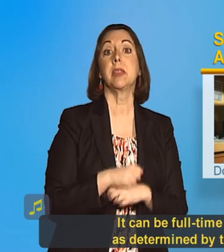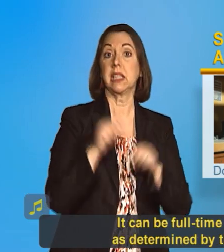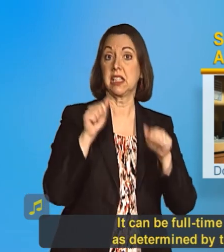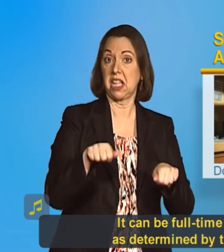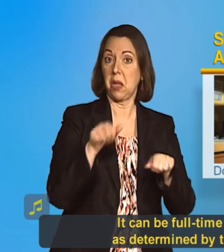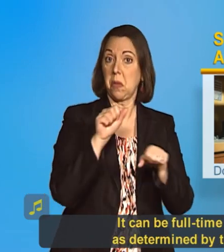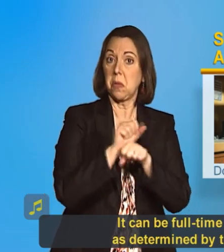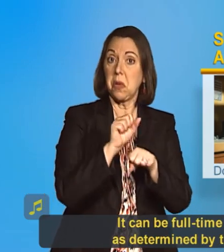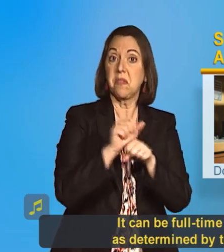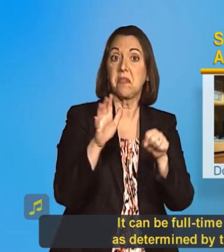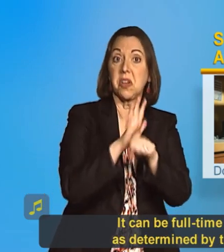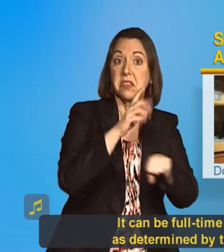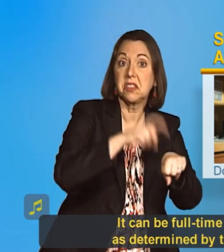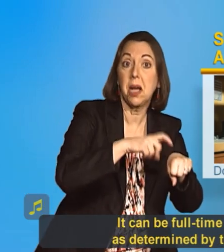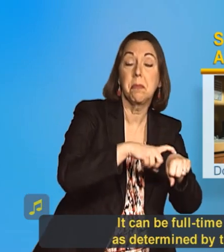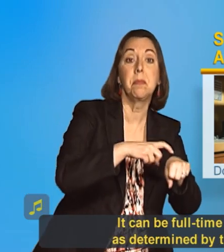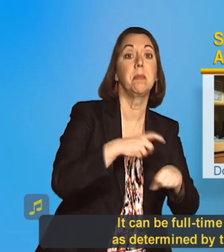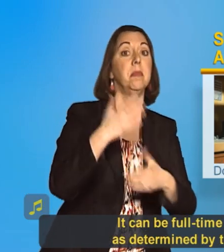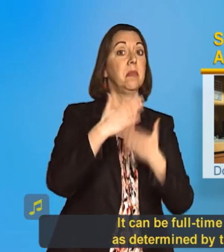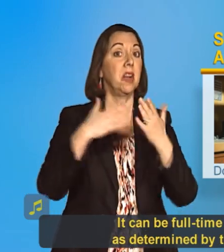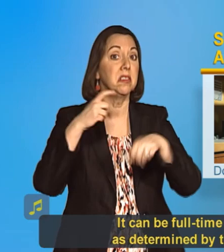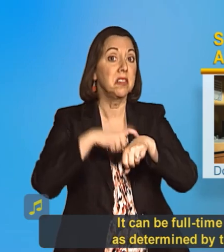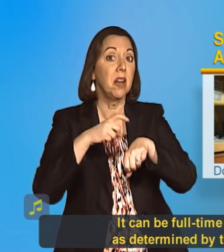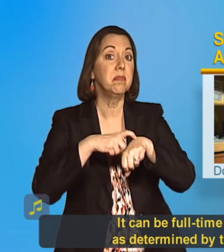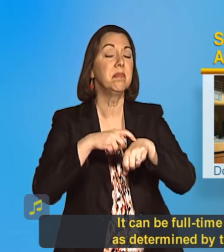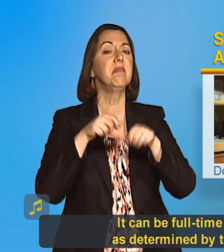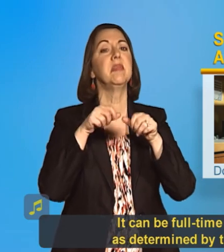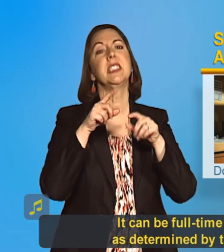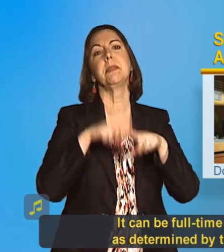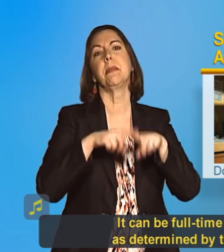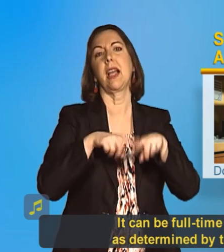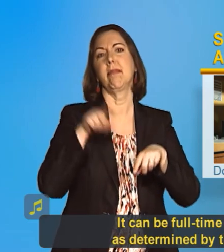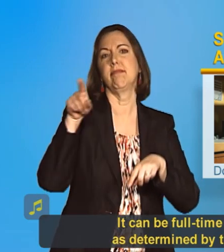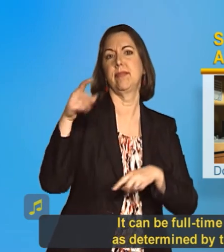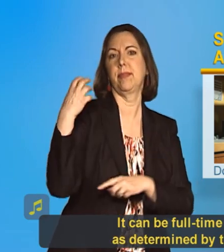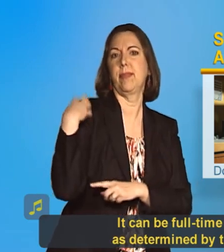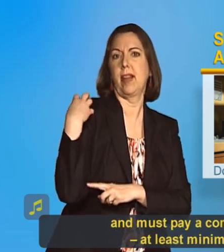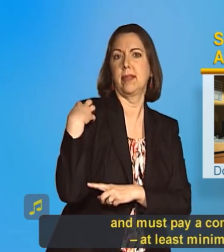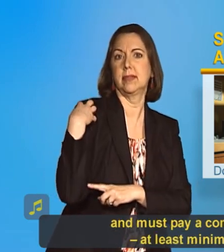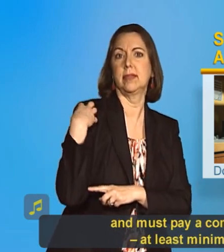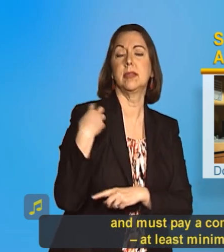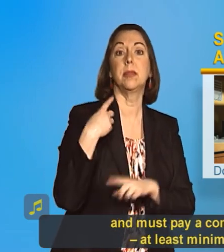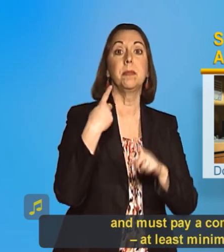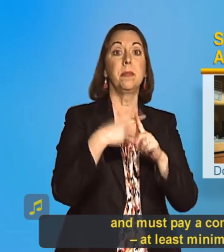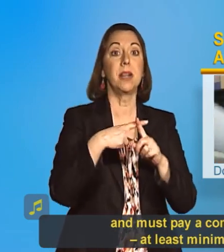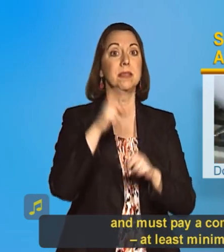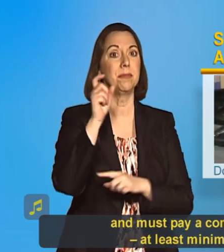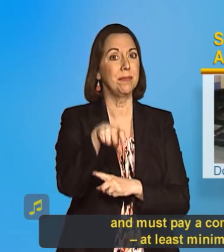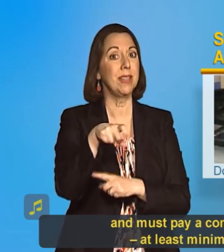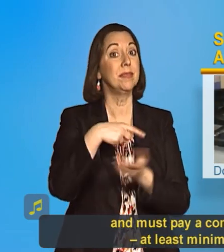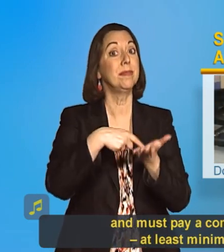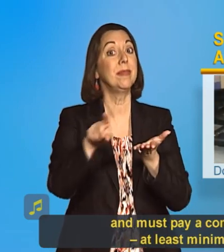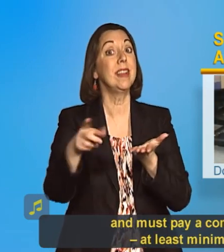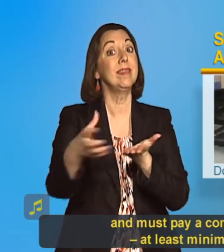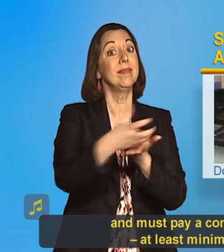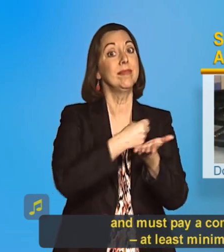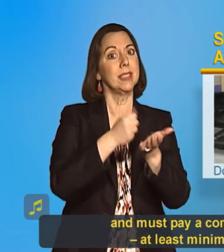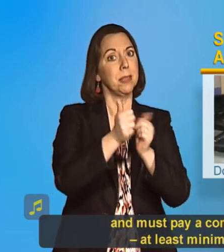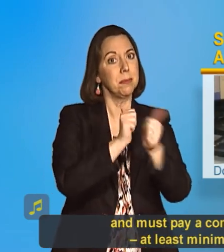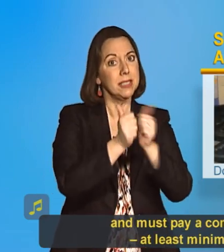be full-time or part-time as determined by the employer and must pay a competitive rate, at least minimum